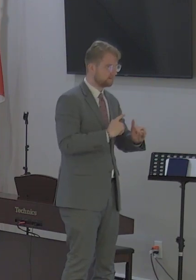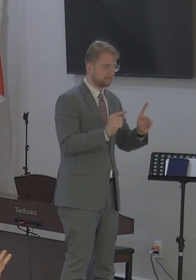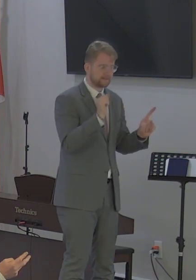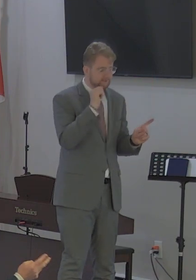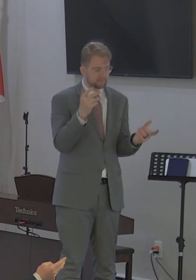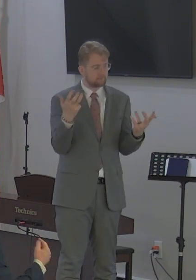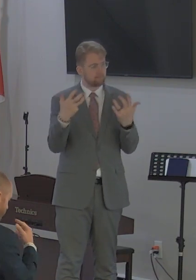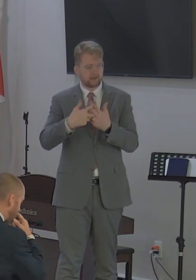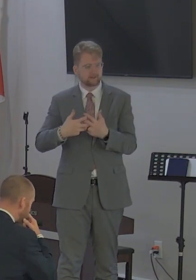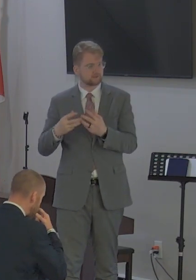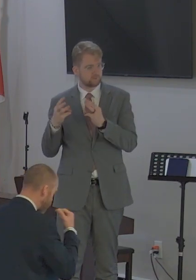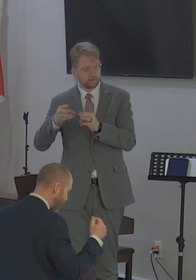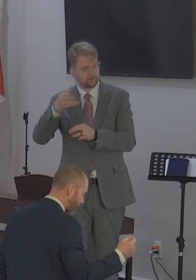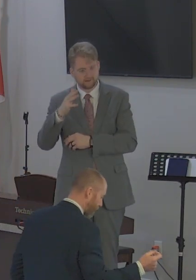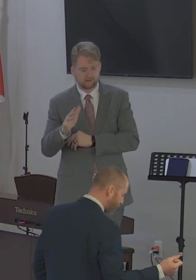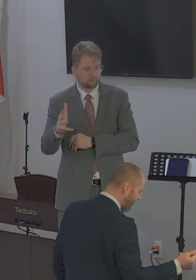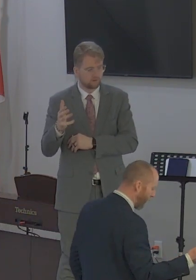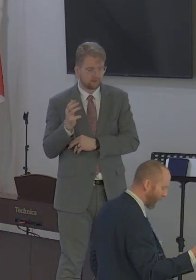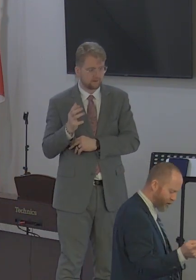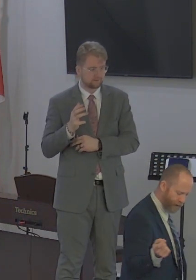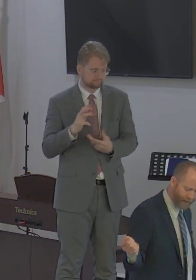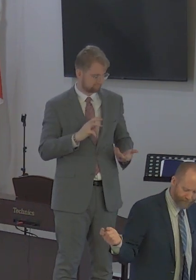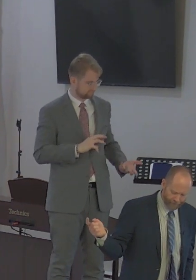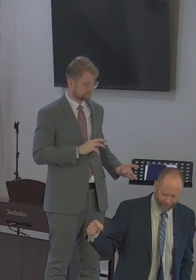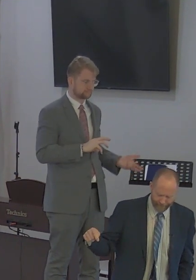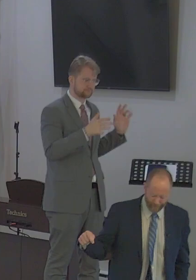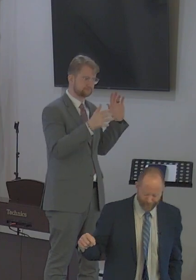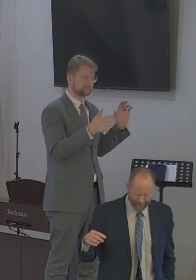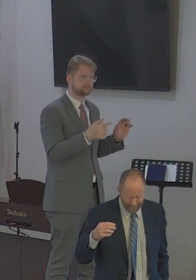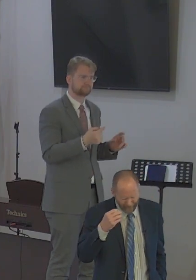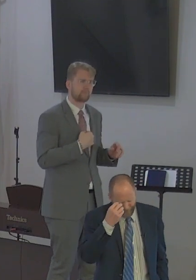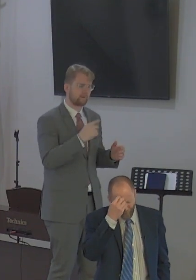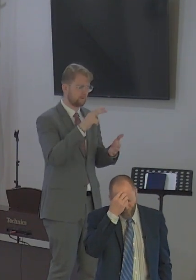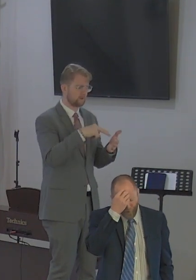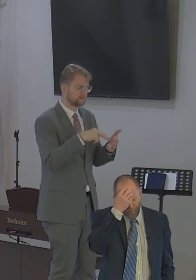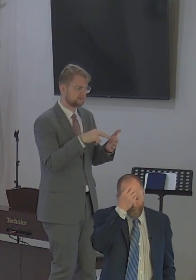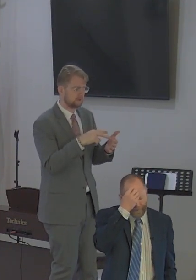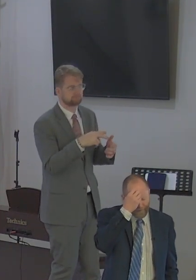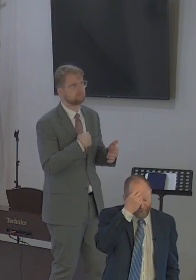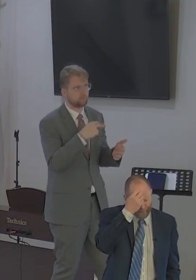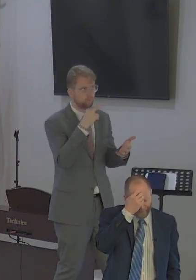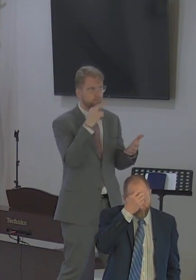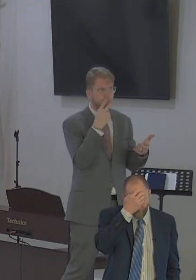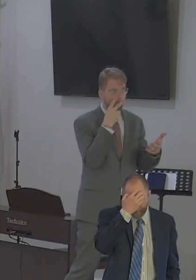And I promise you, I watched a clip the other day that said,